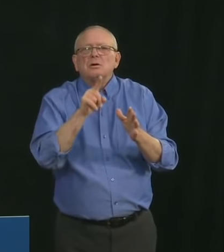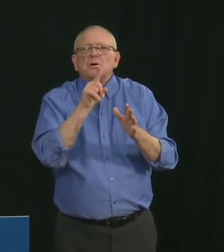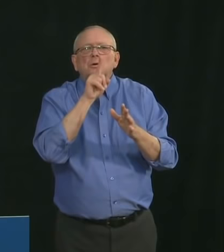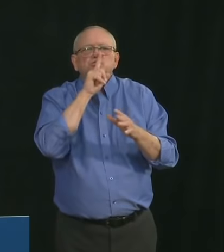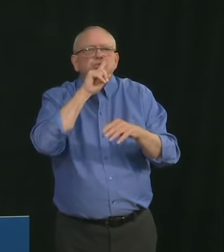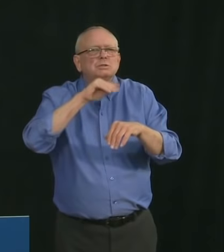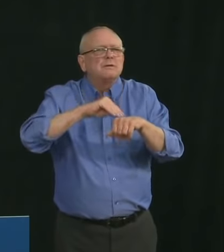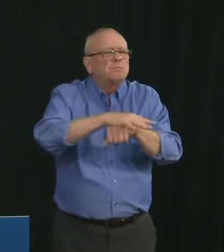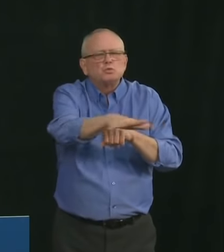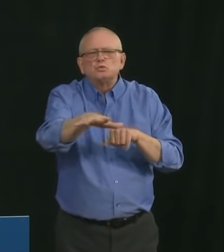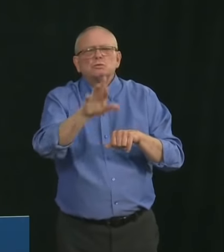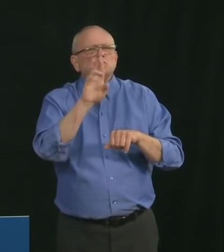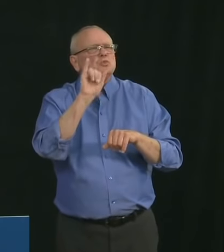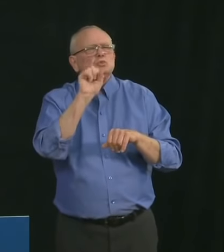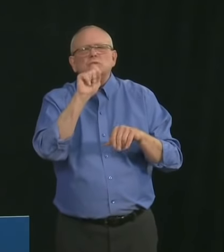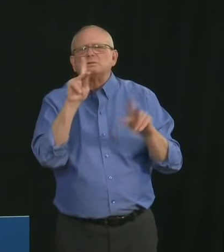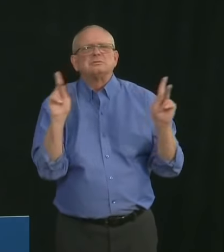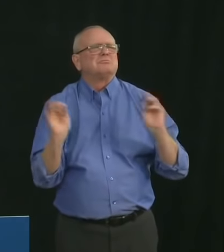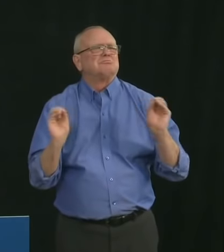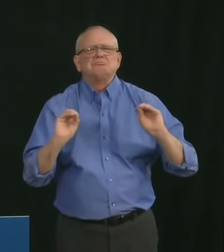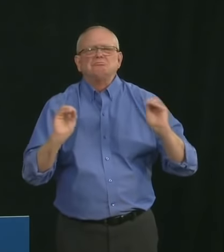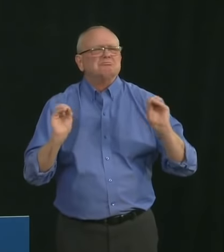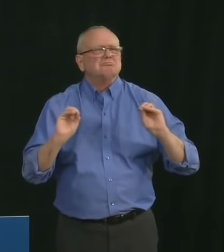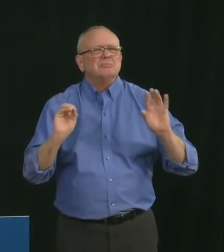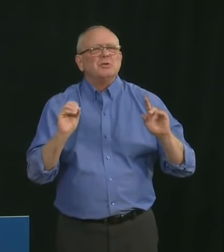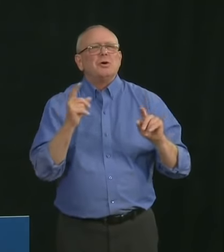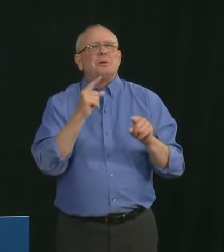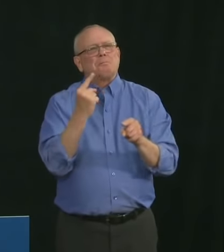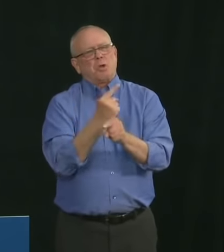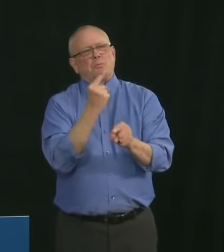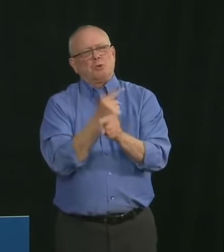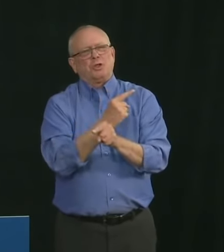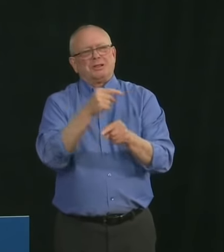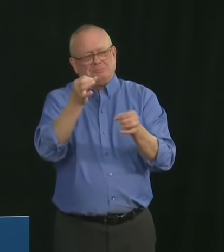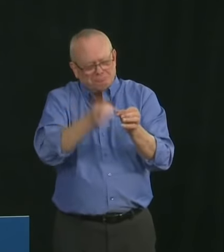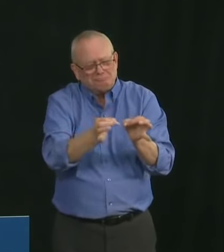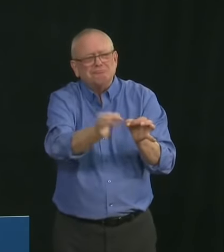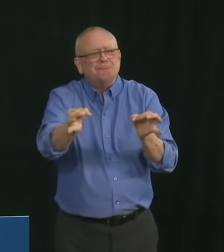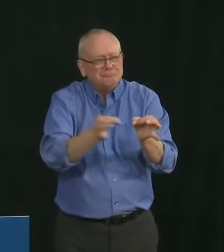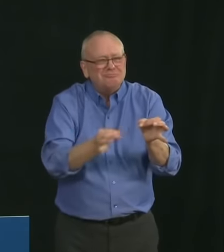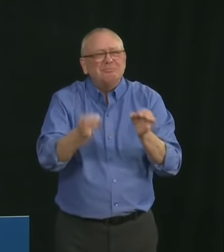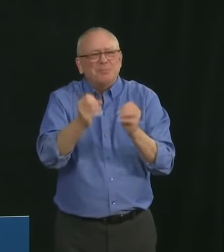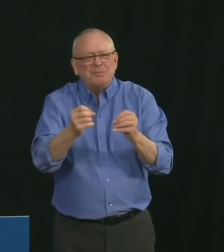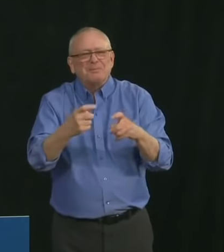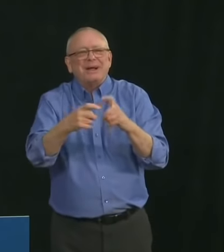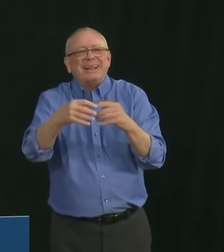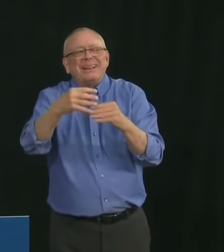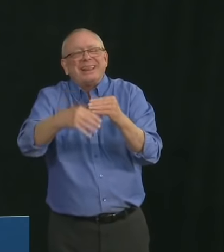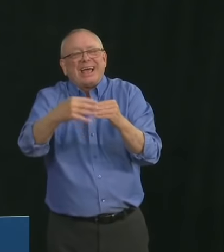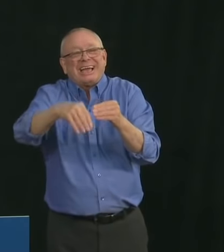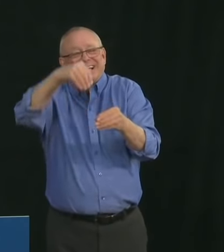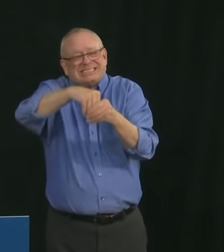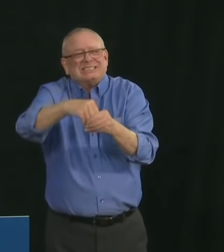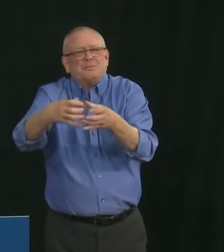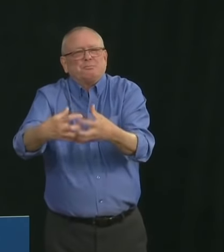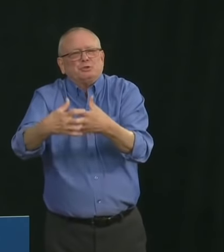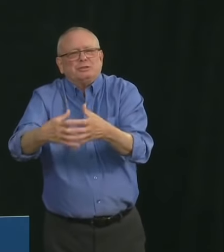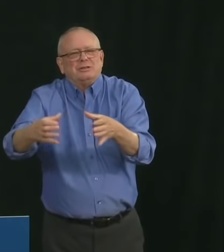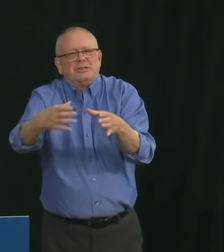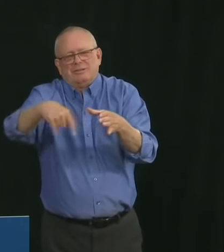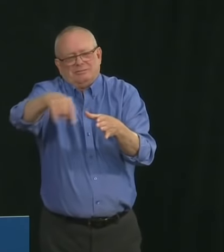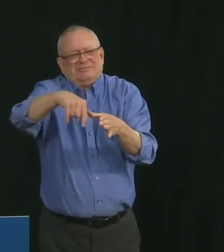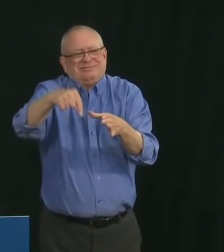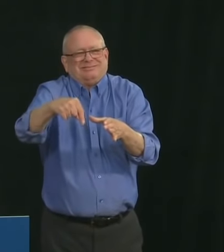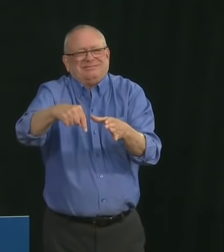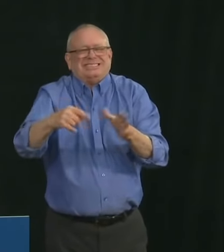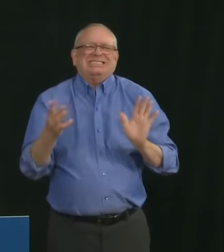there was no risk of transmission that happened through the leaking. And what happened was there are always a very small number through